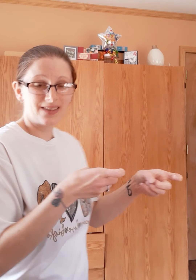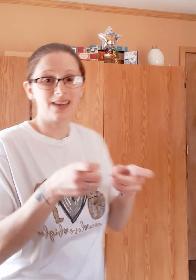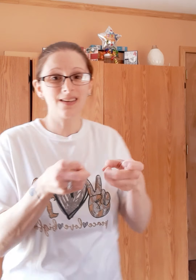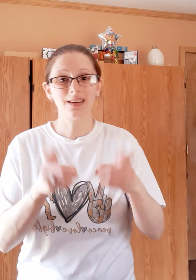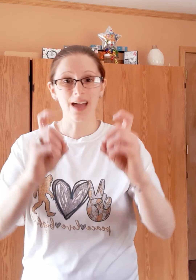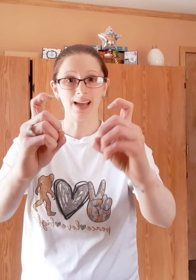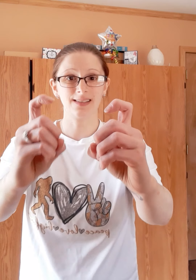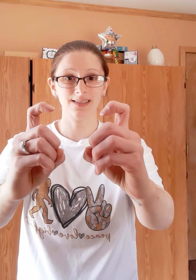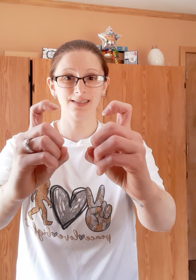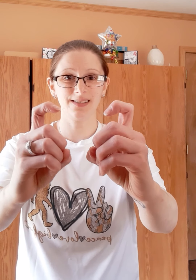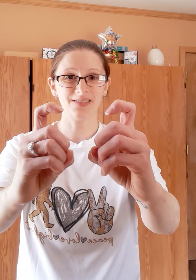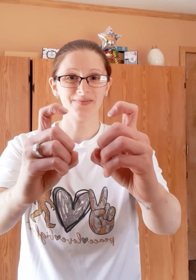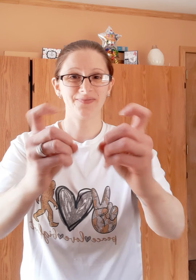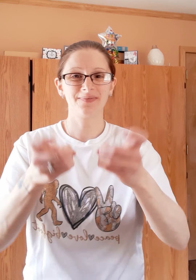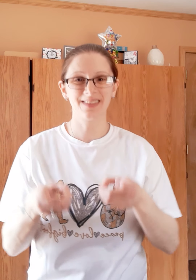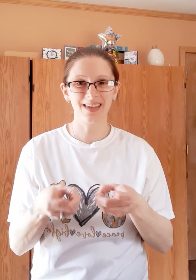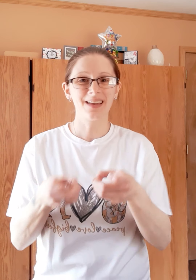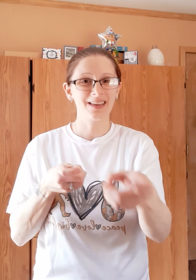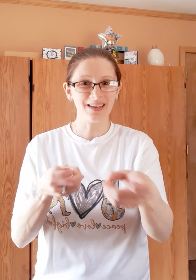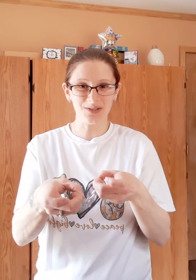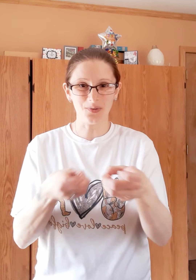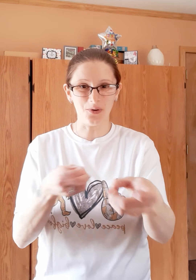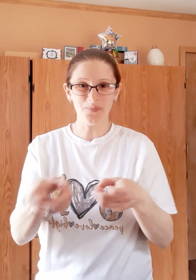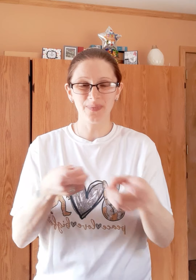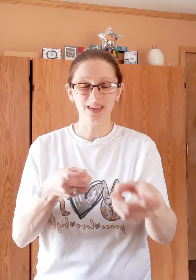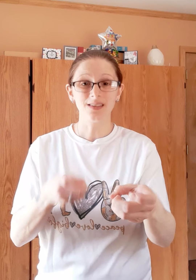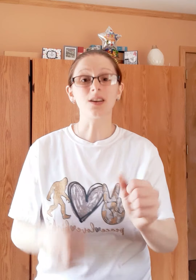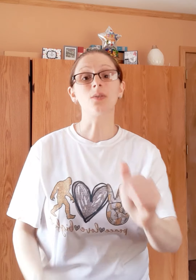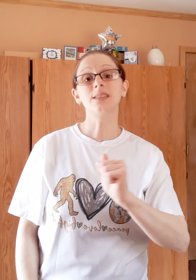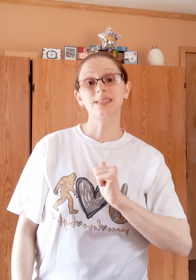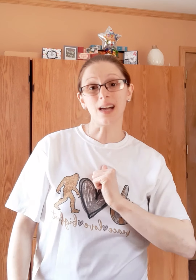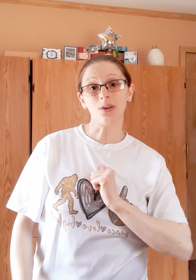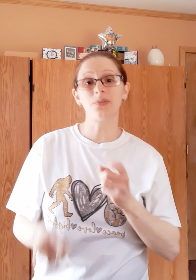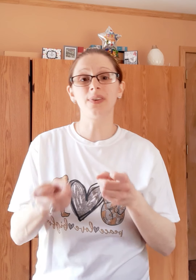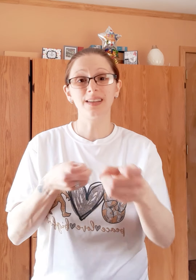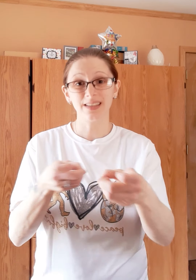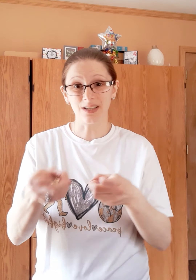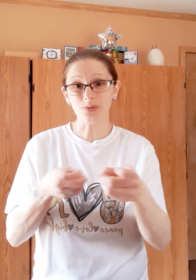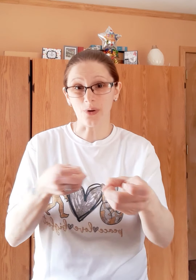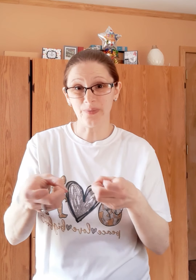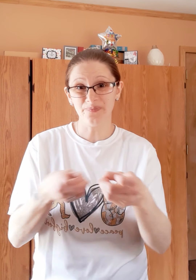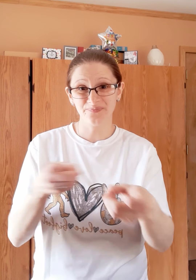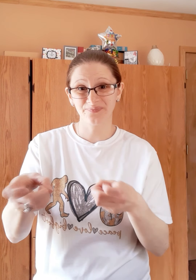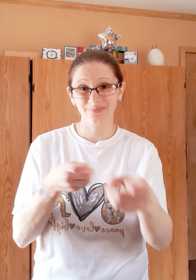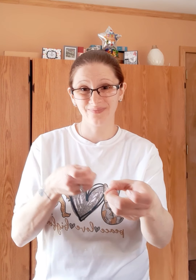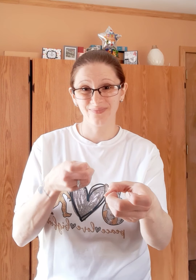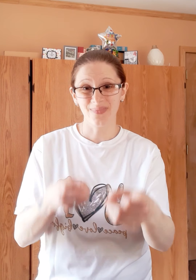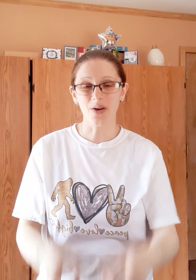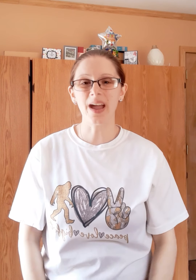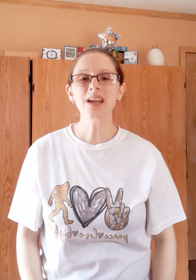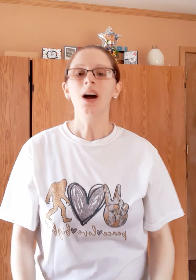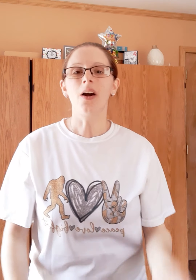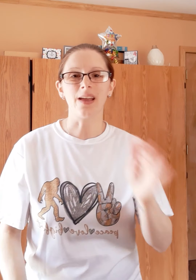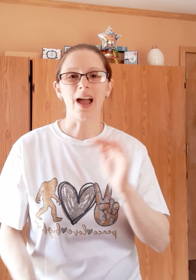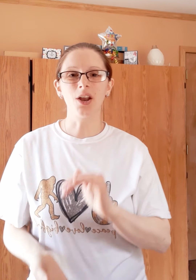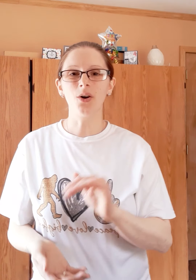okay, X's, control. So self-control. Okay, all right, I know